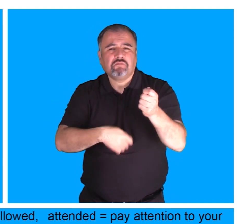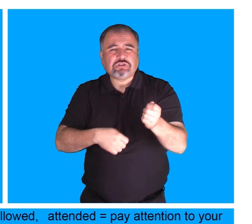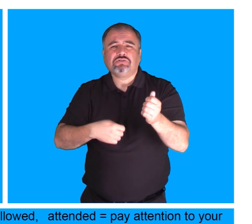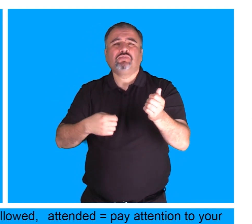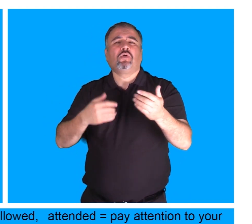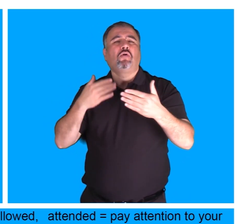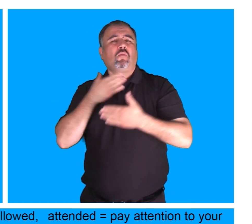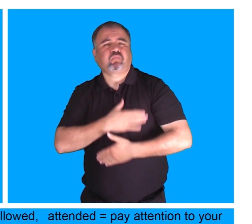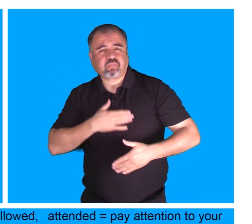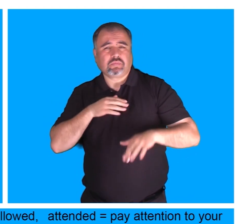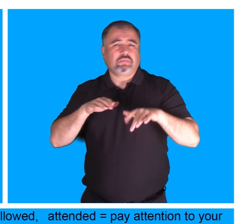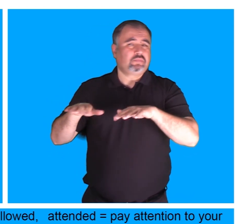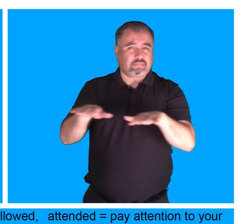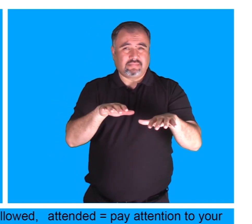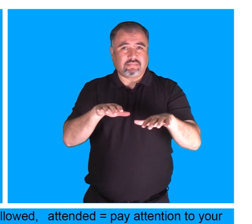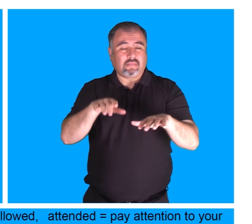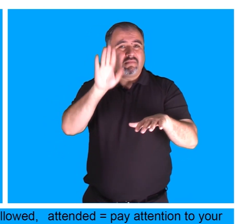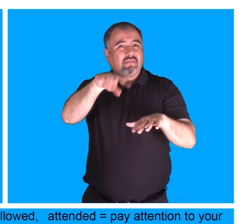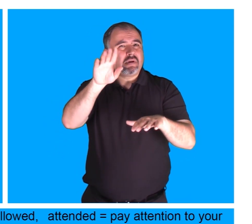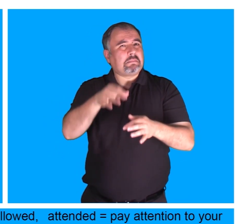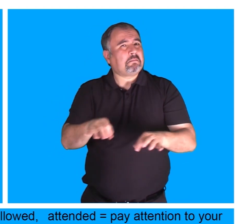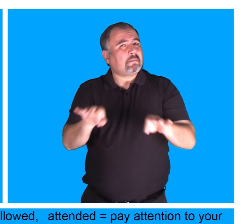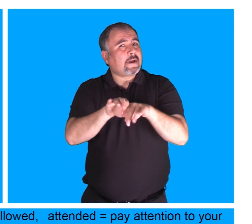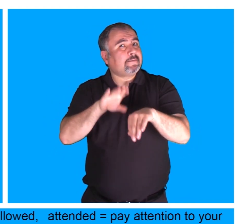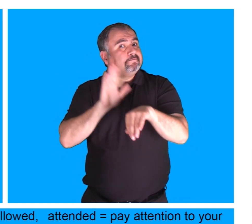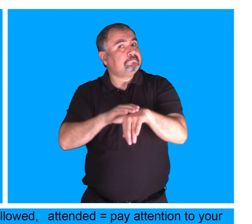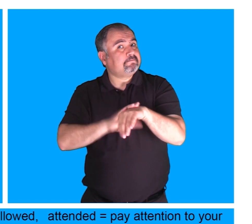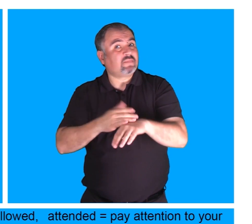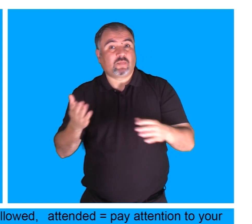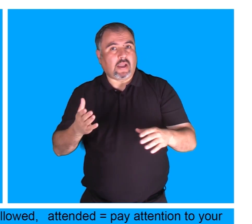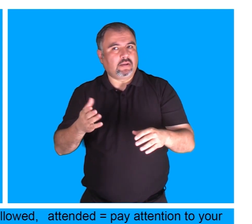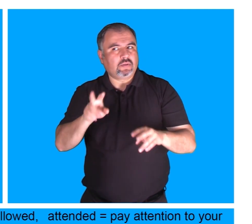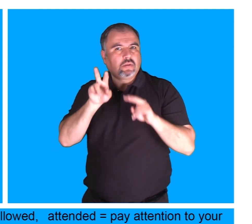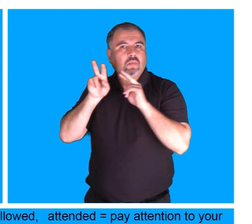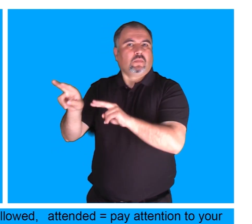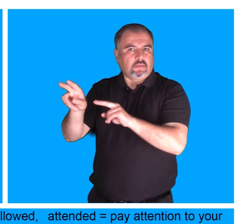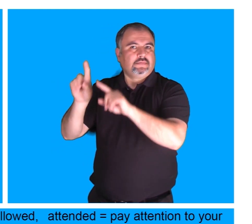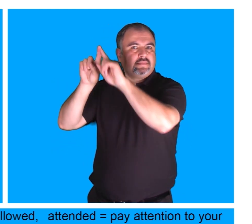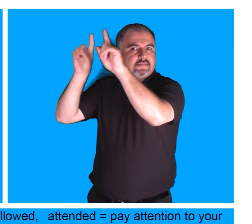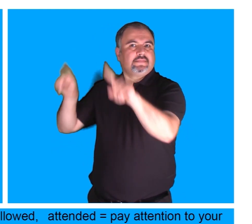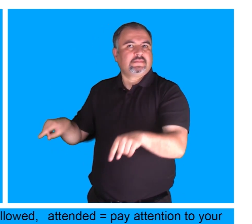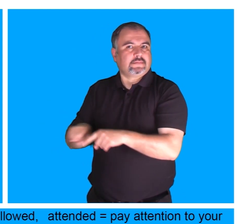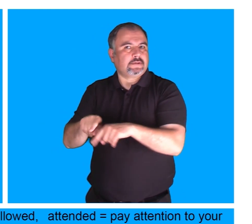So whenever you go someplace new, whether for fishing or just for fun,